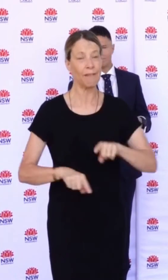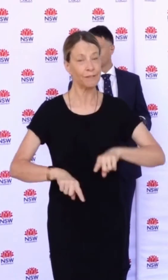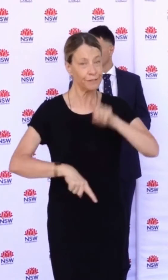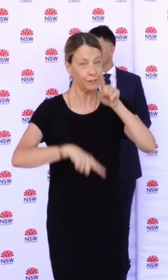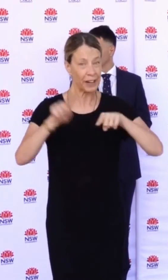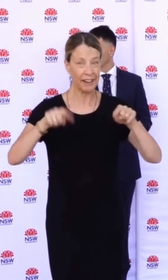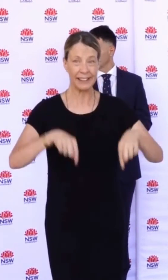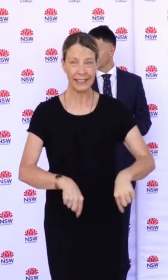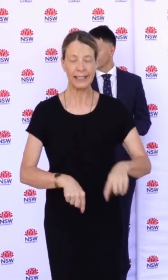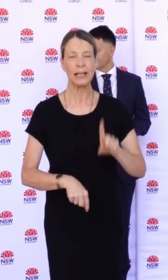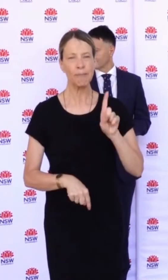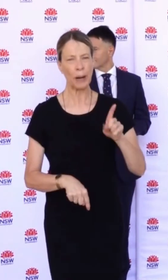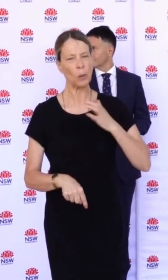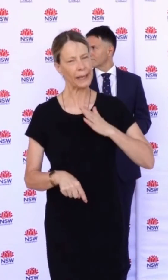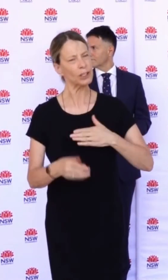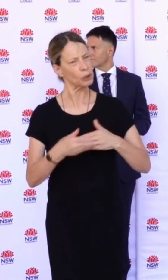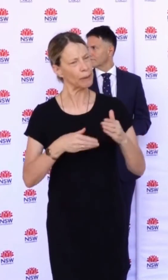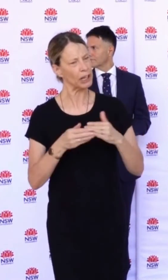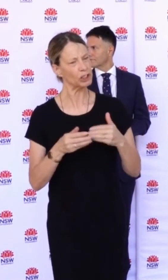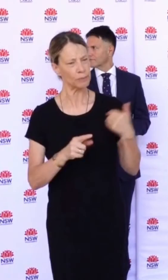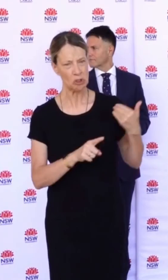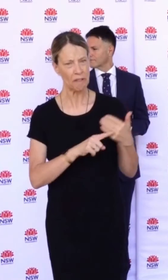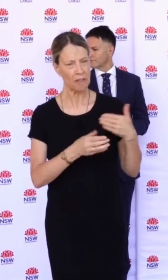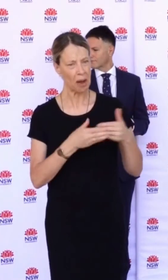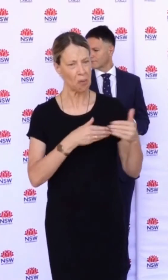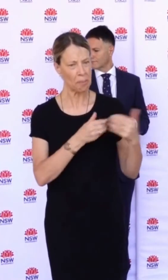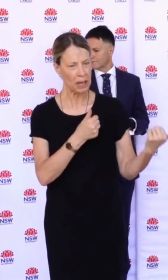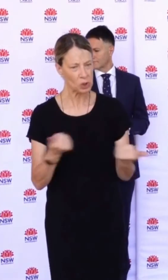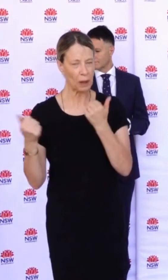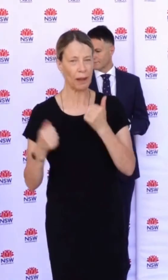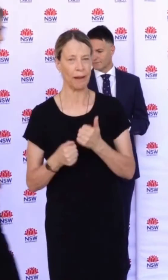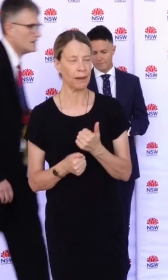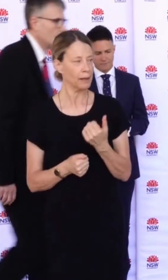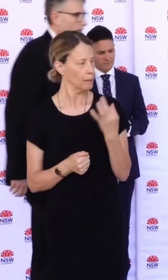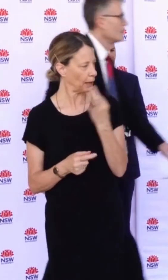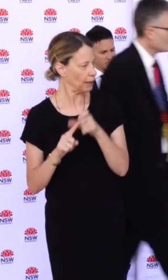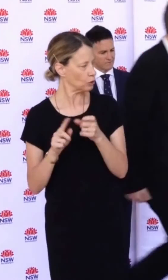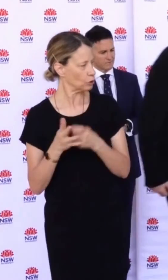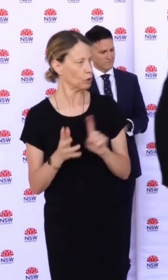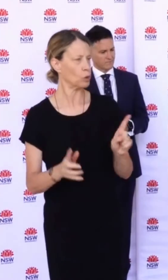more people who have positive cases coming from overseas. As the virus